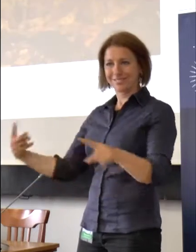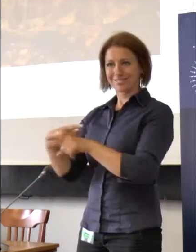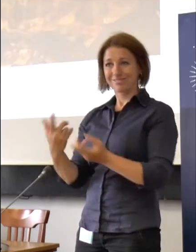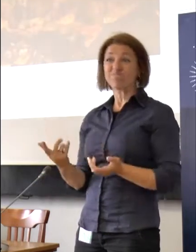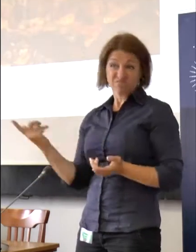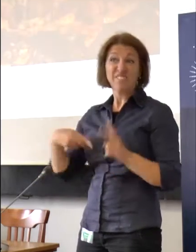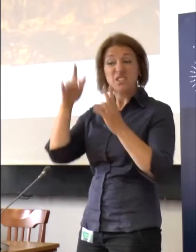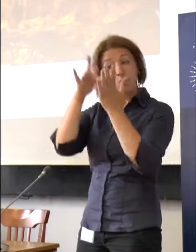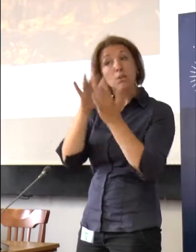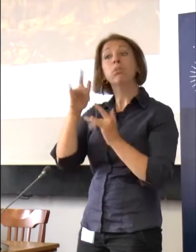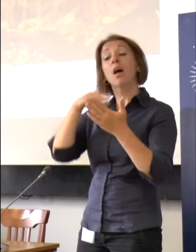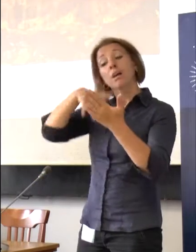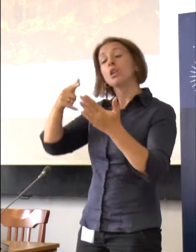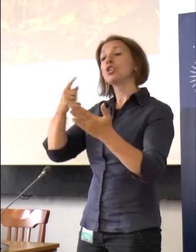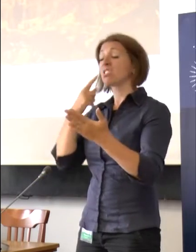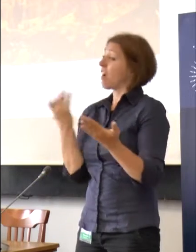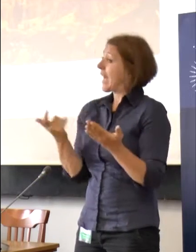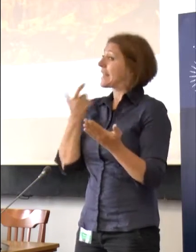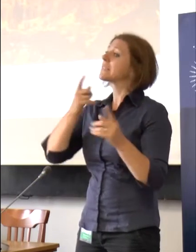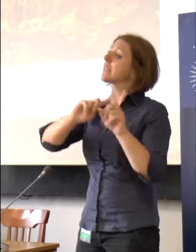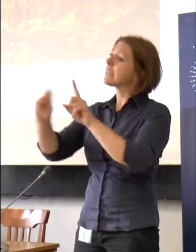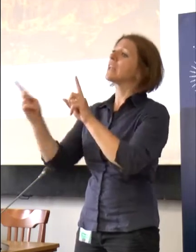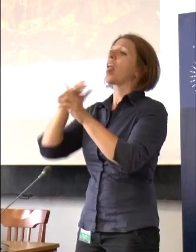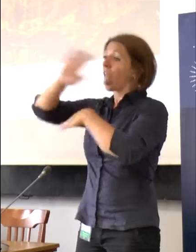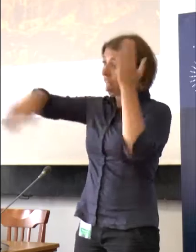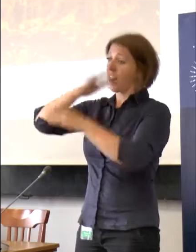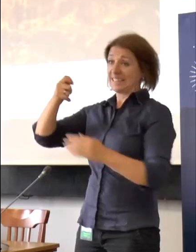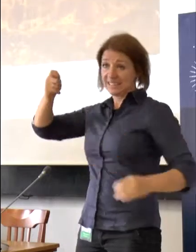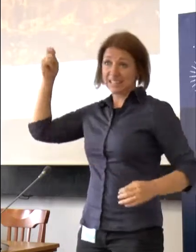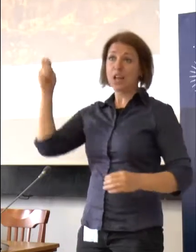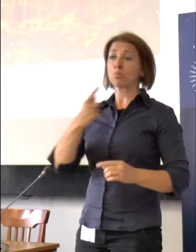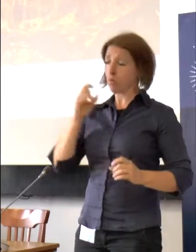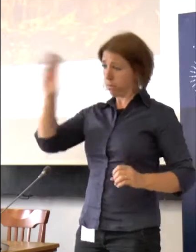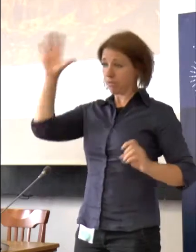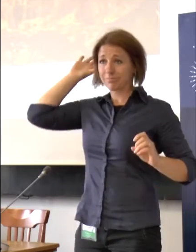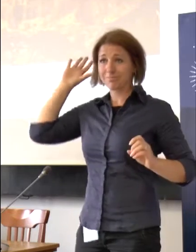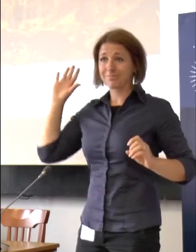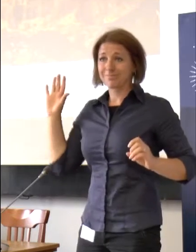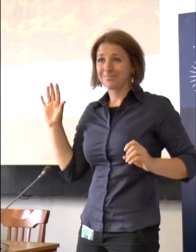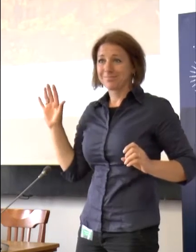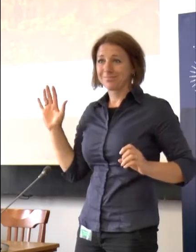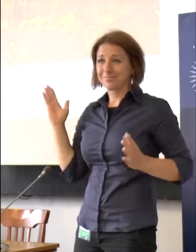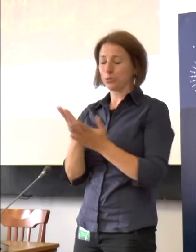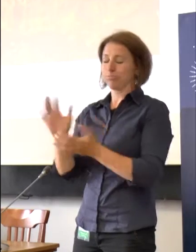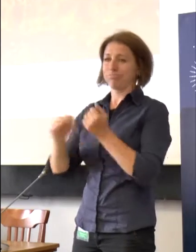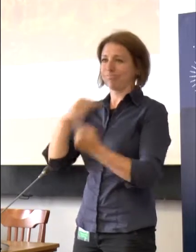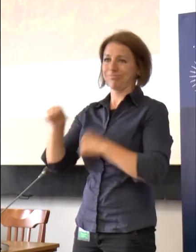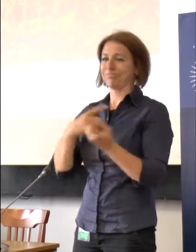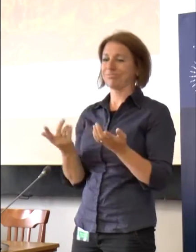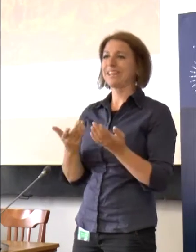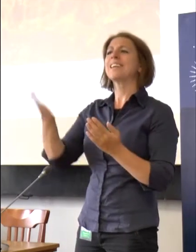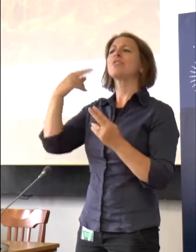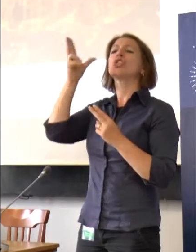punishment. And then we have philosophy. Philosophy is universalistic from Greek times. Plato argues against language